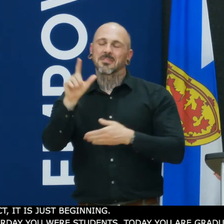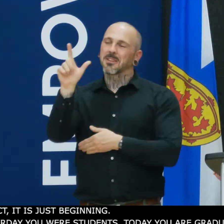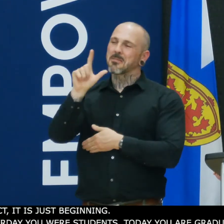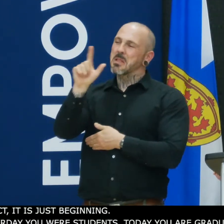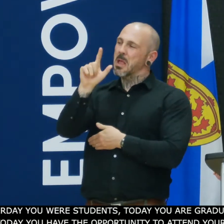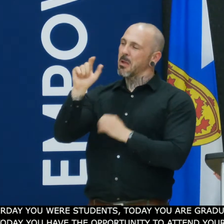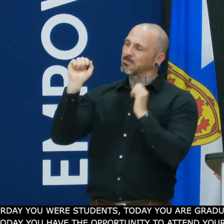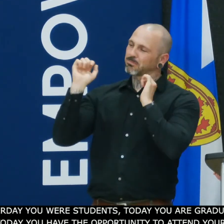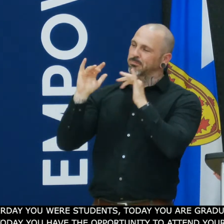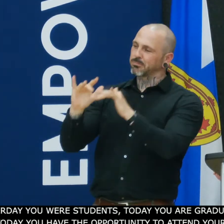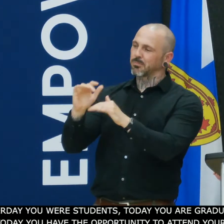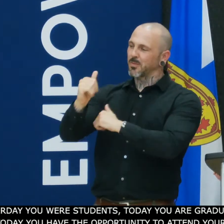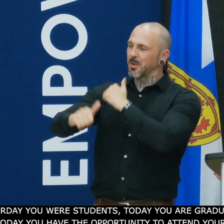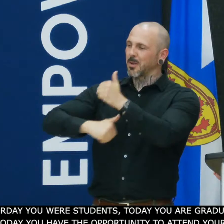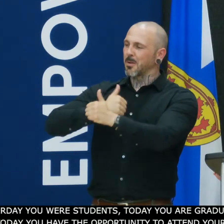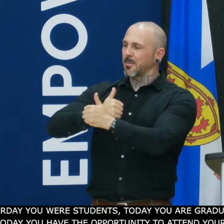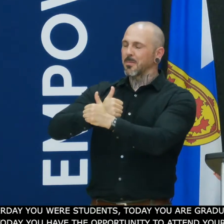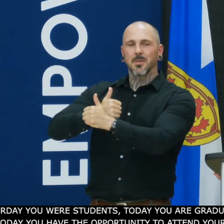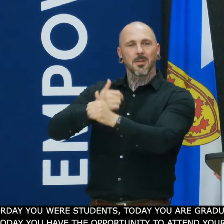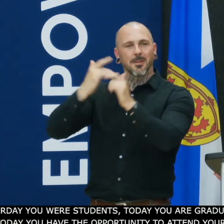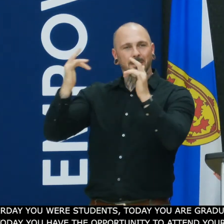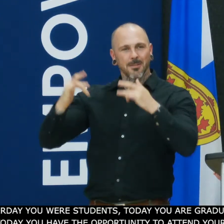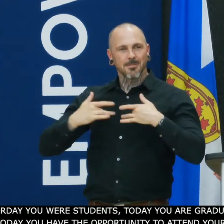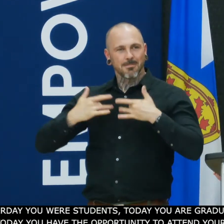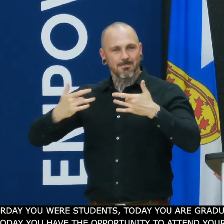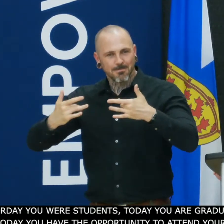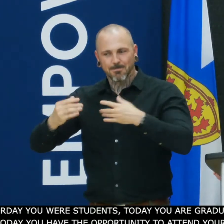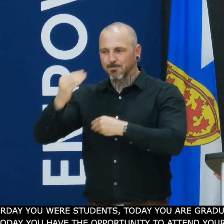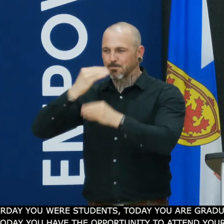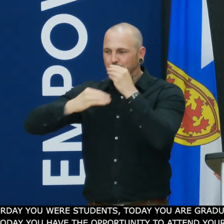alumni reception immediately following this ceremony.